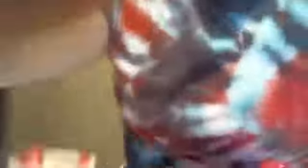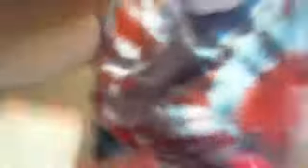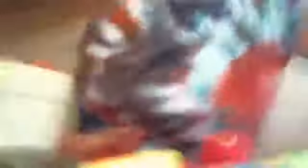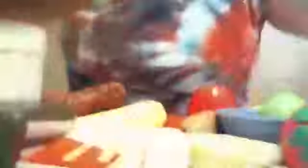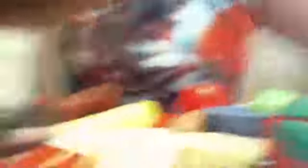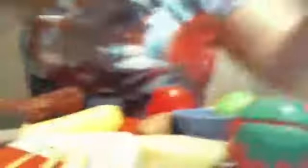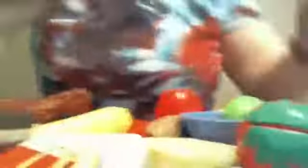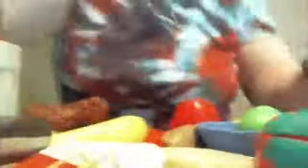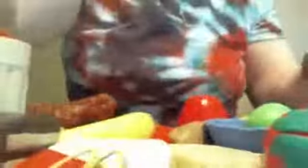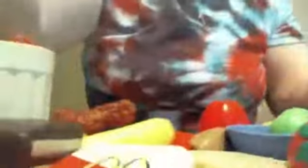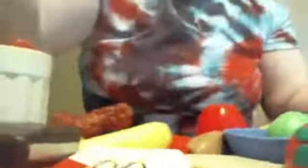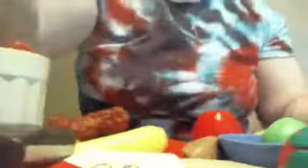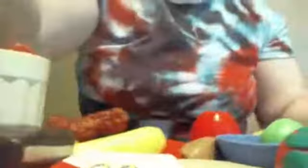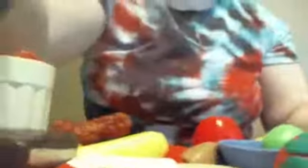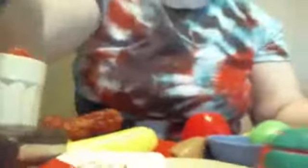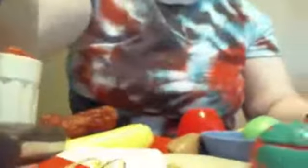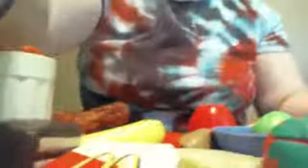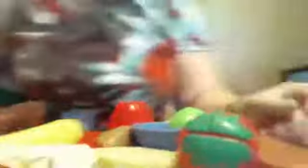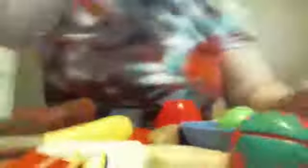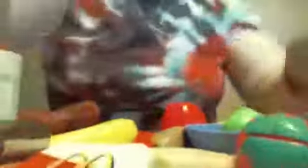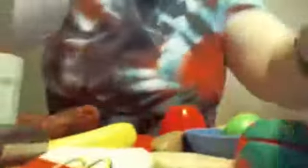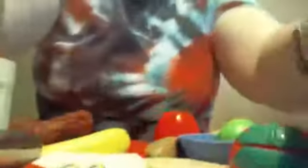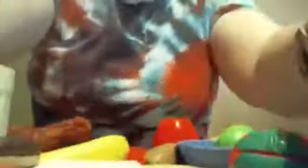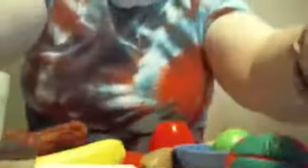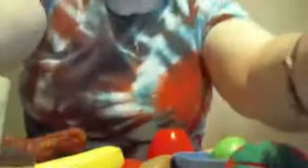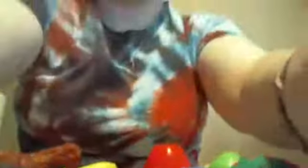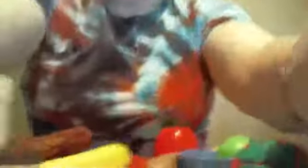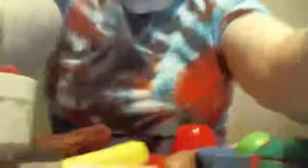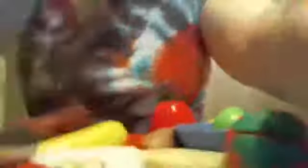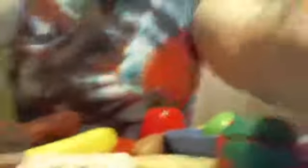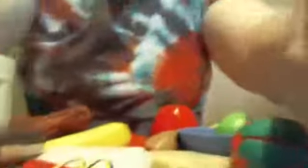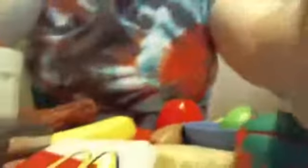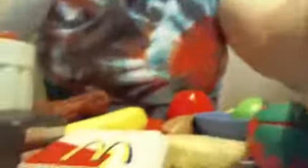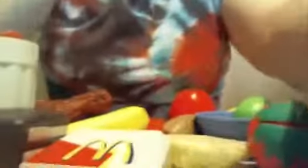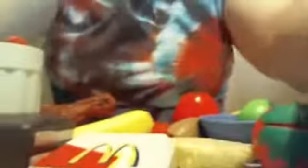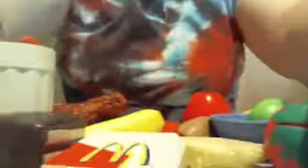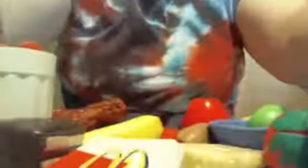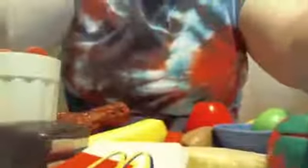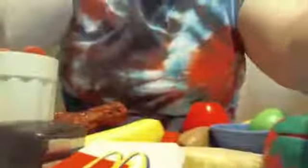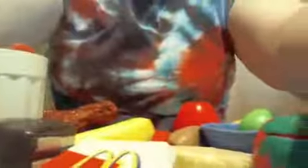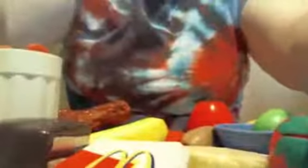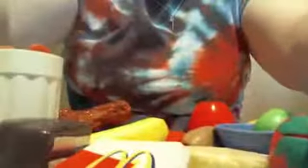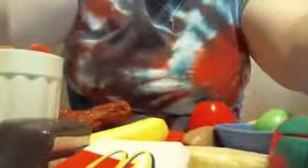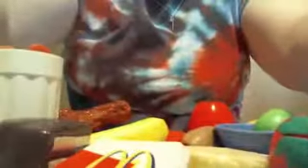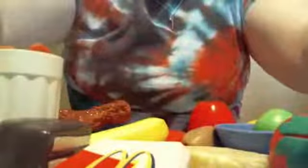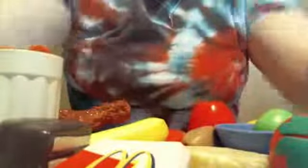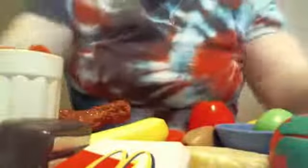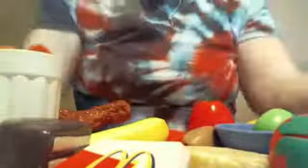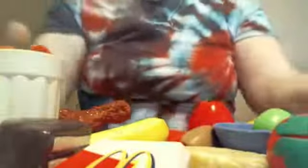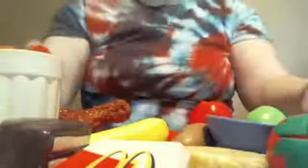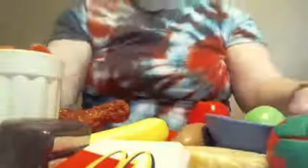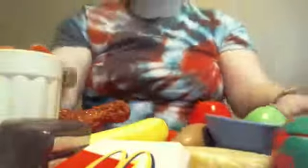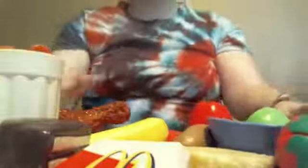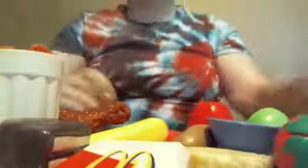is that I'm going to put 3 items at a time in front of the camera, and I want you